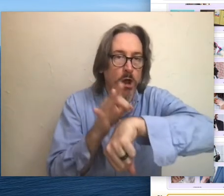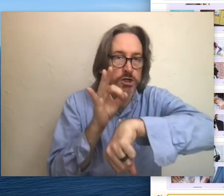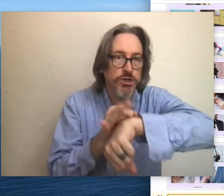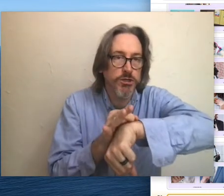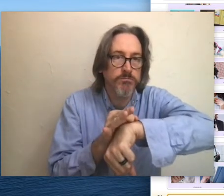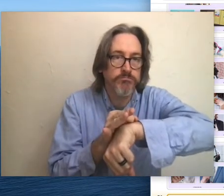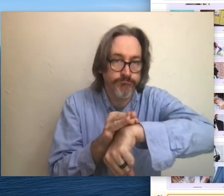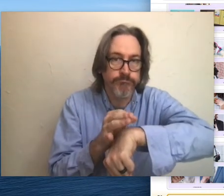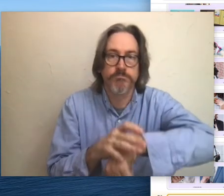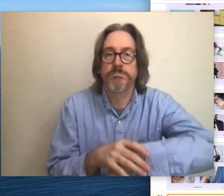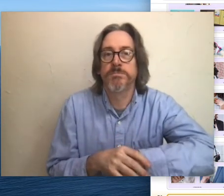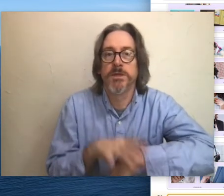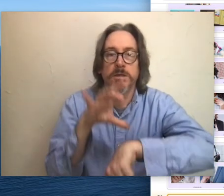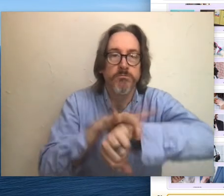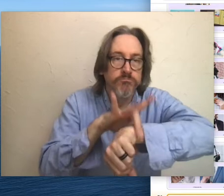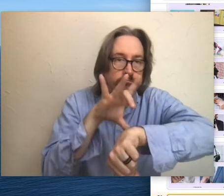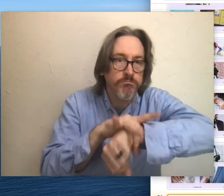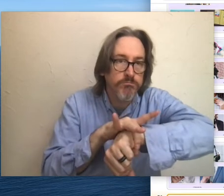watch,